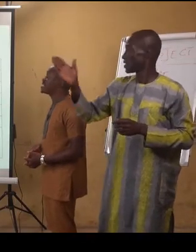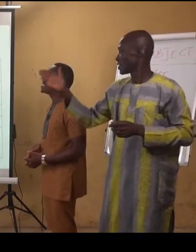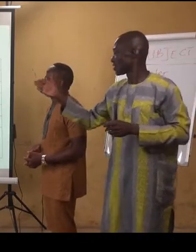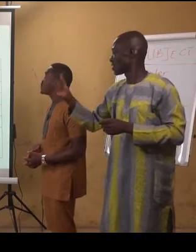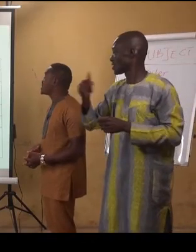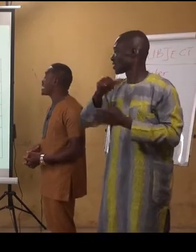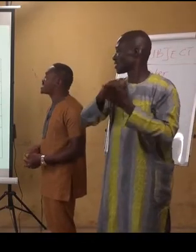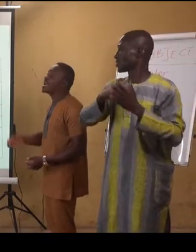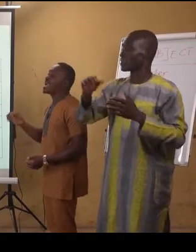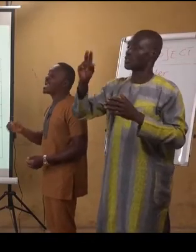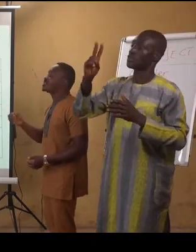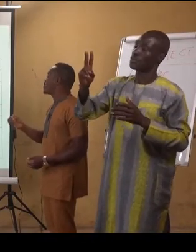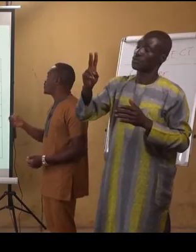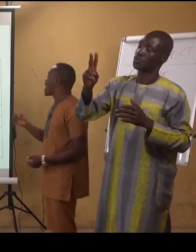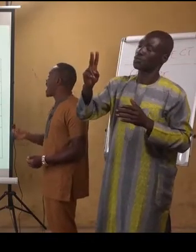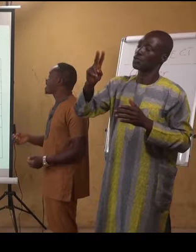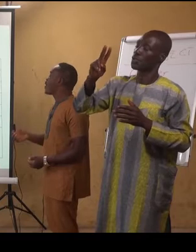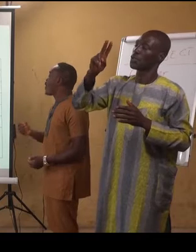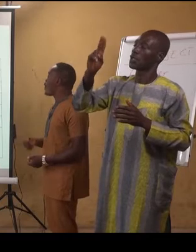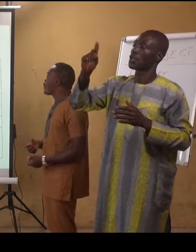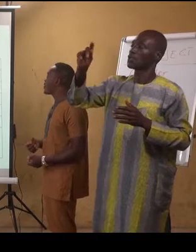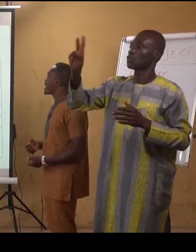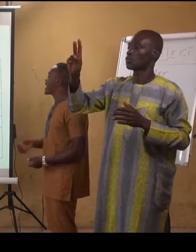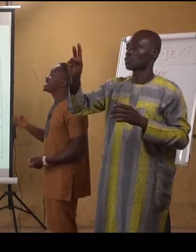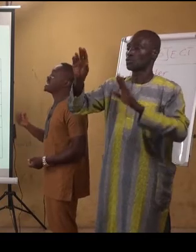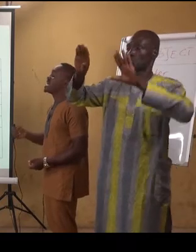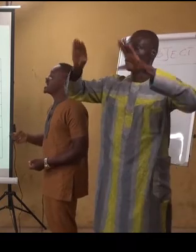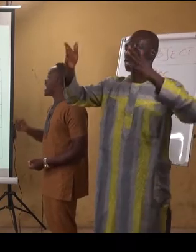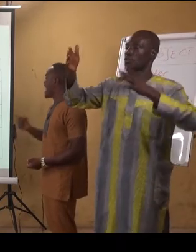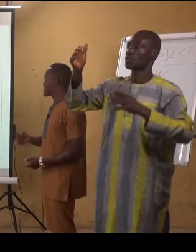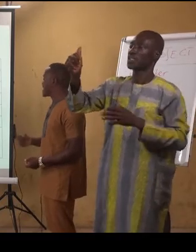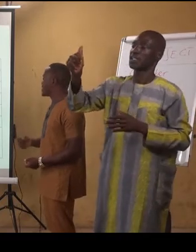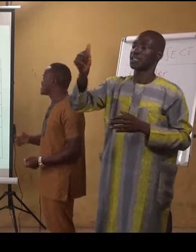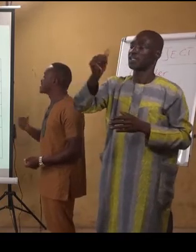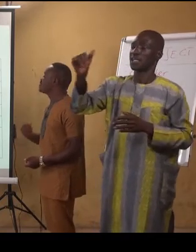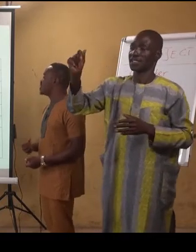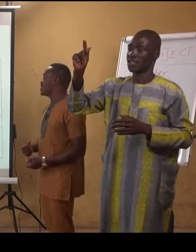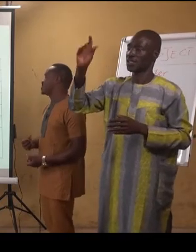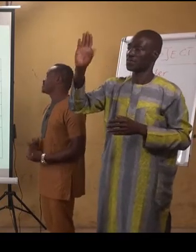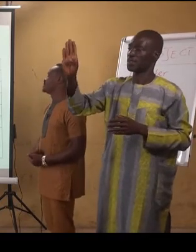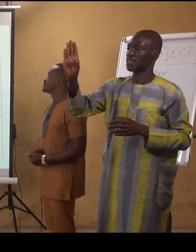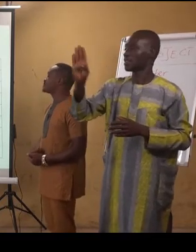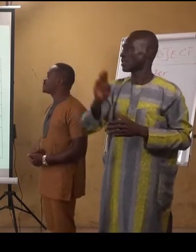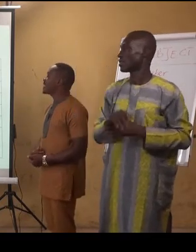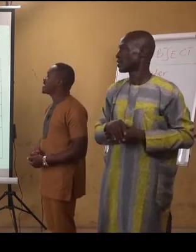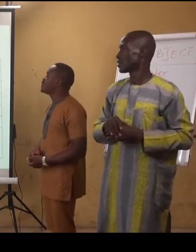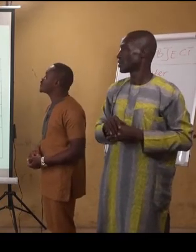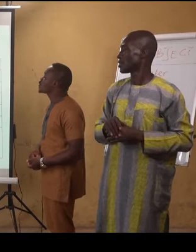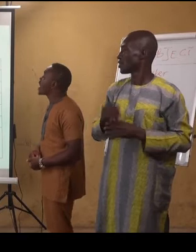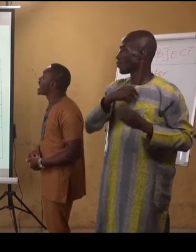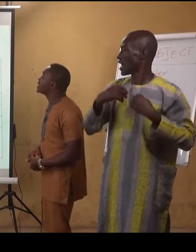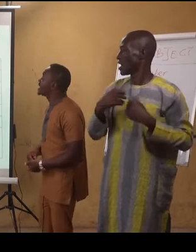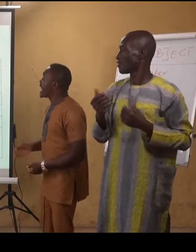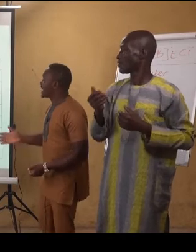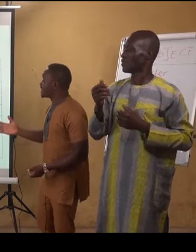it's written as sqr open bracket a asterisk b. Then we